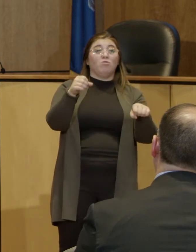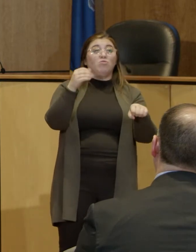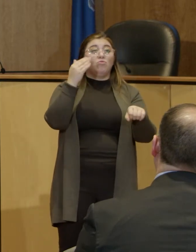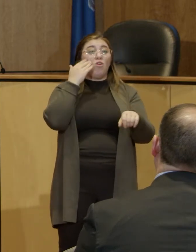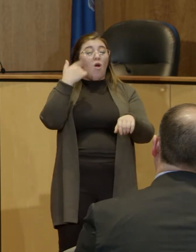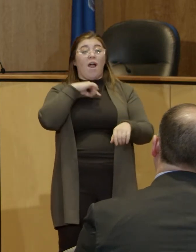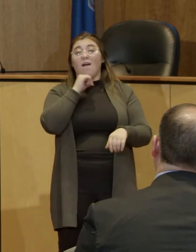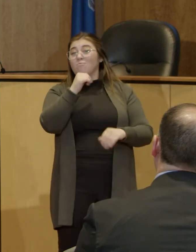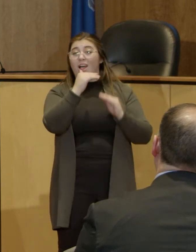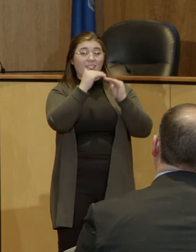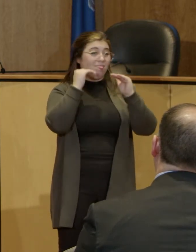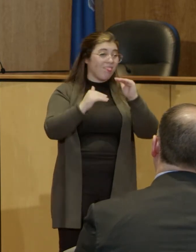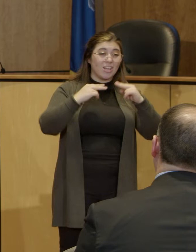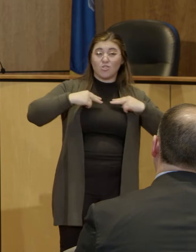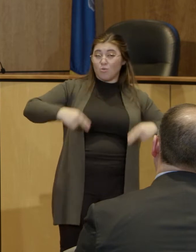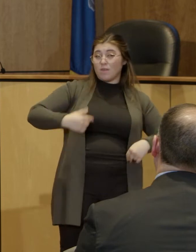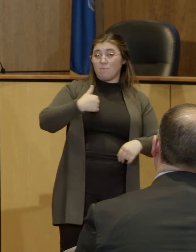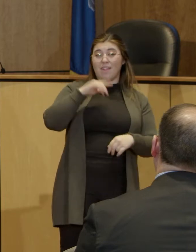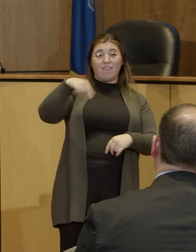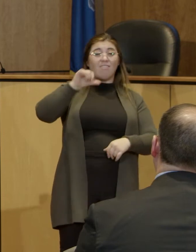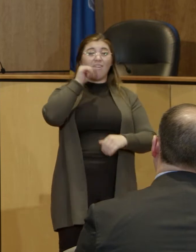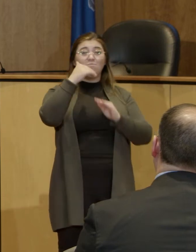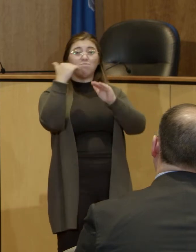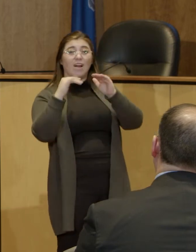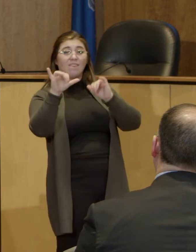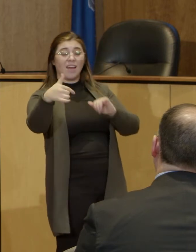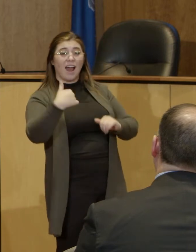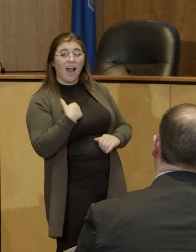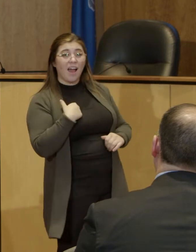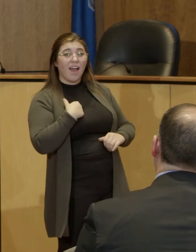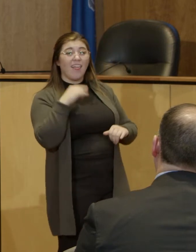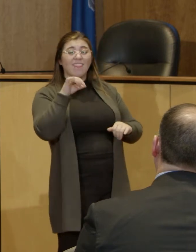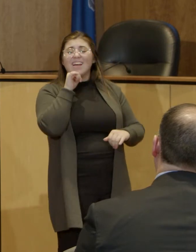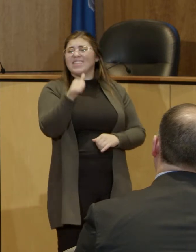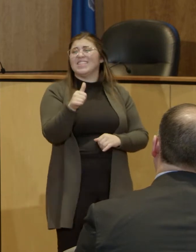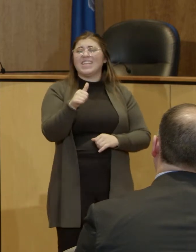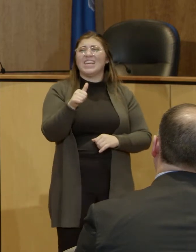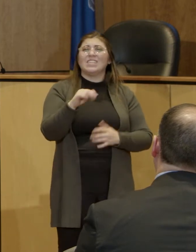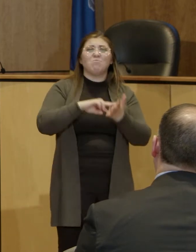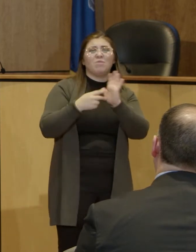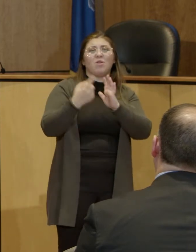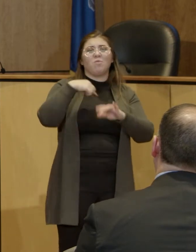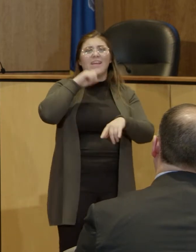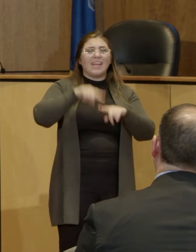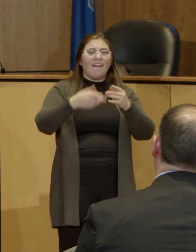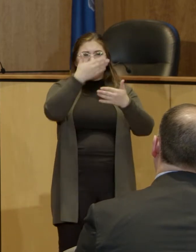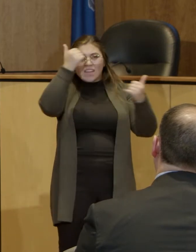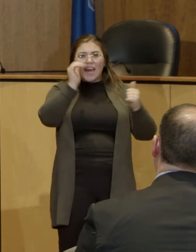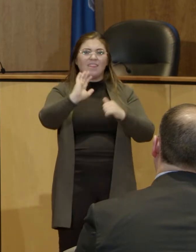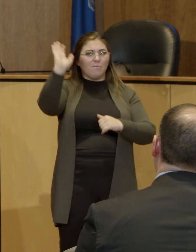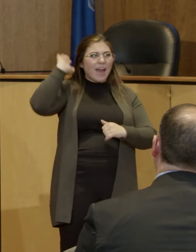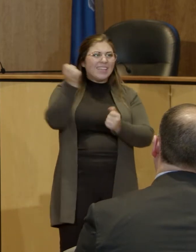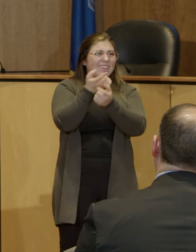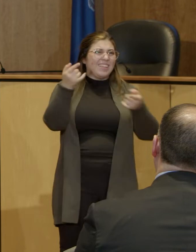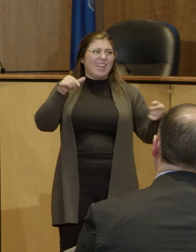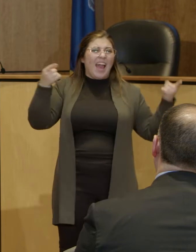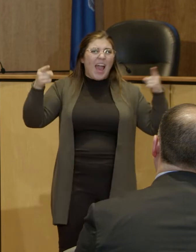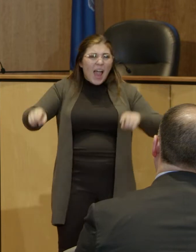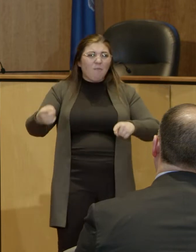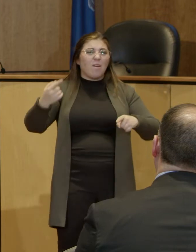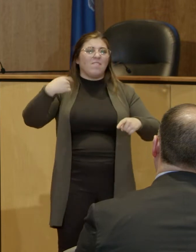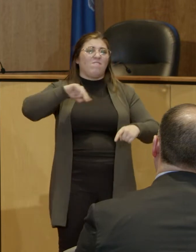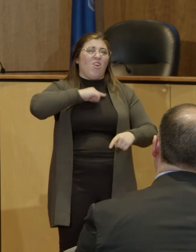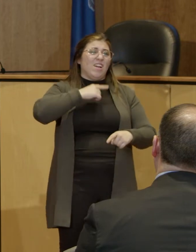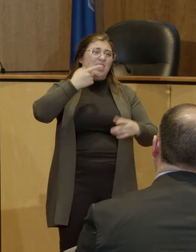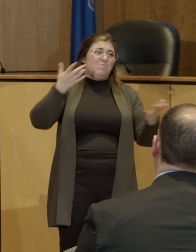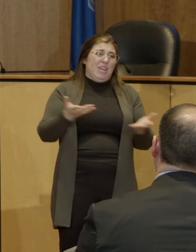less human than I am, that doesn't erase the pieces of the past that have gotten us here, and it doesn't diminish